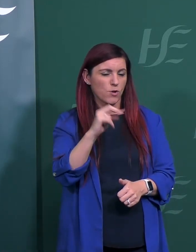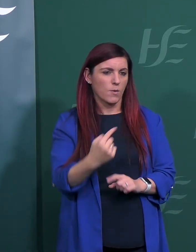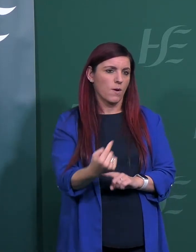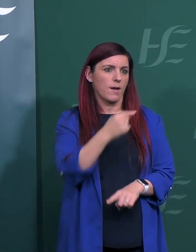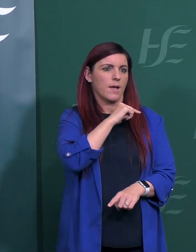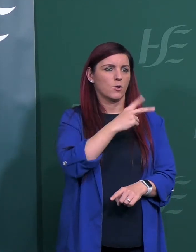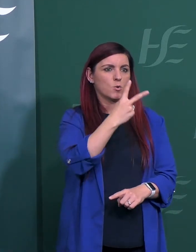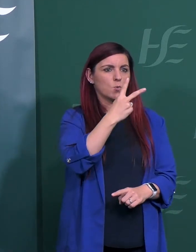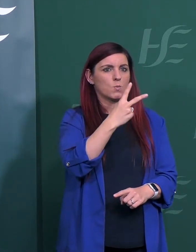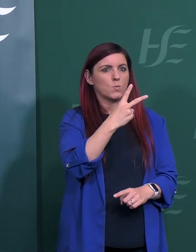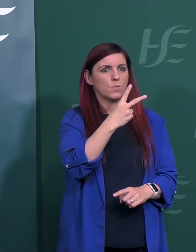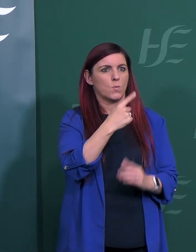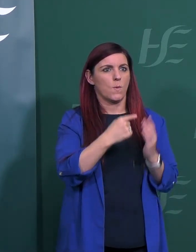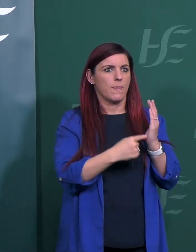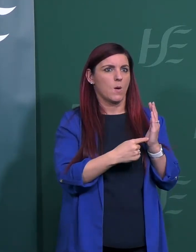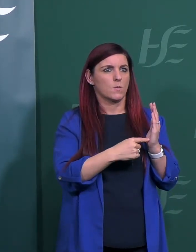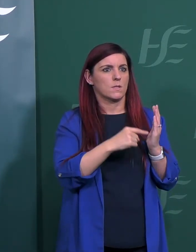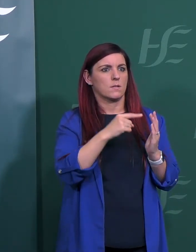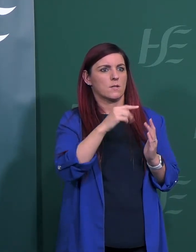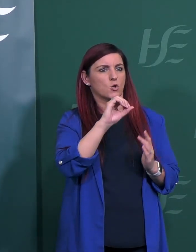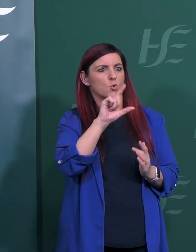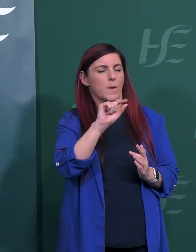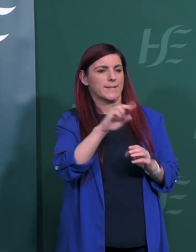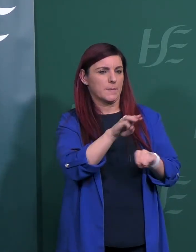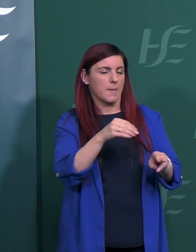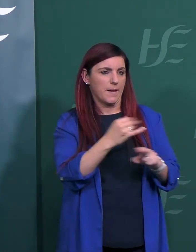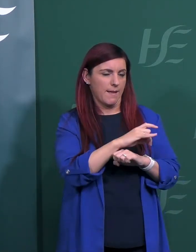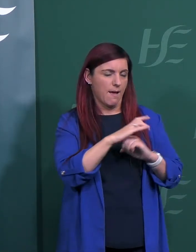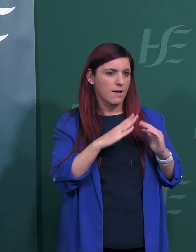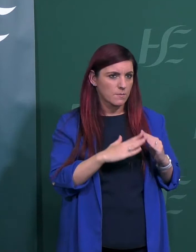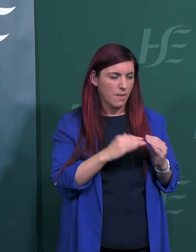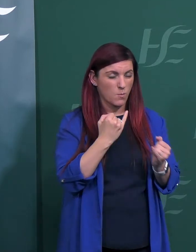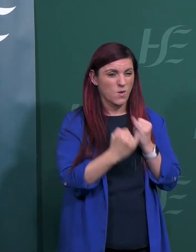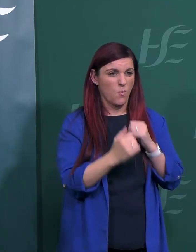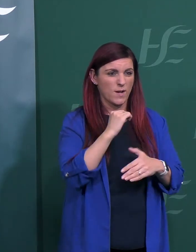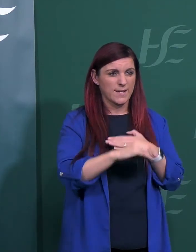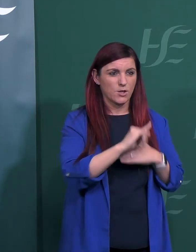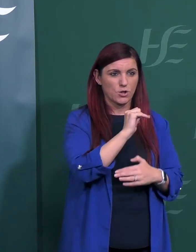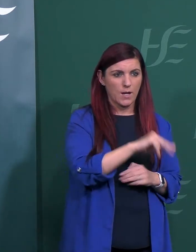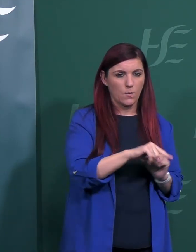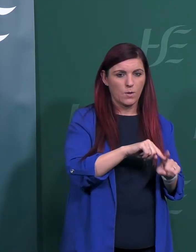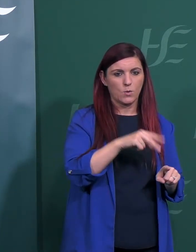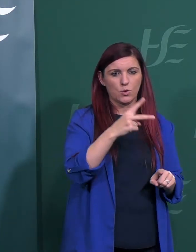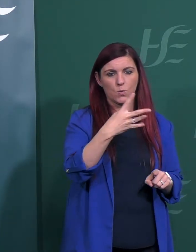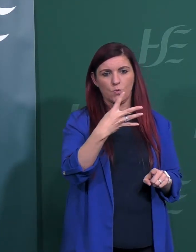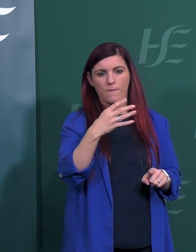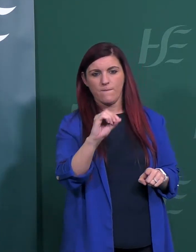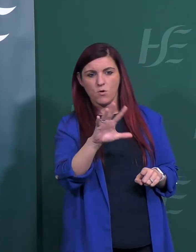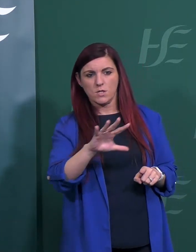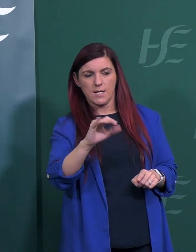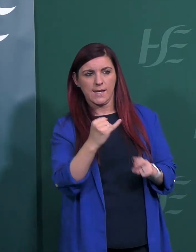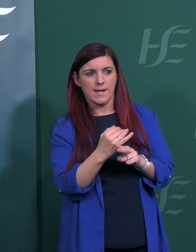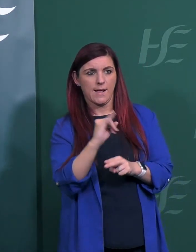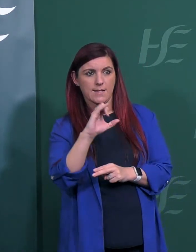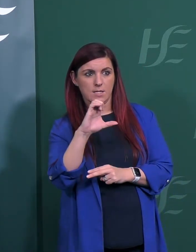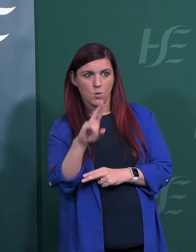we had 2,020 people in hospital and over 200 people in